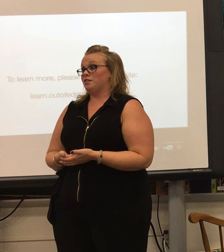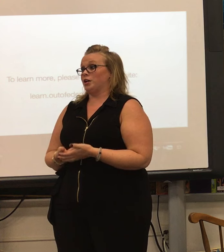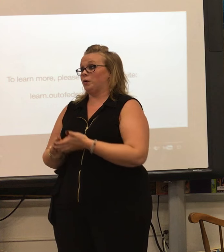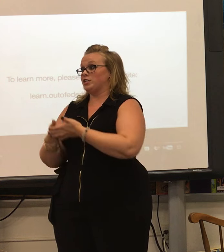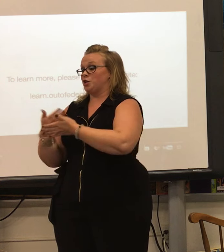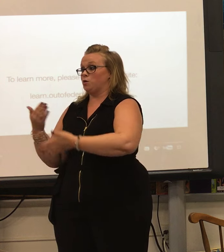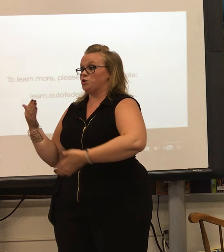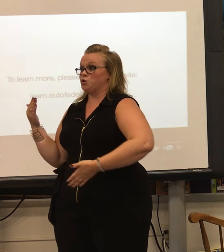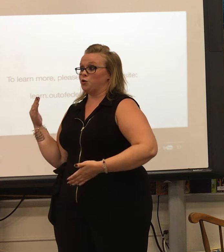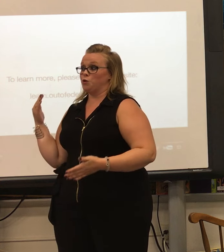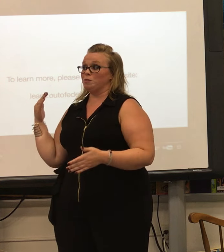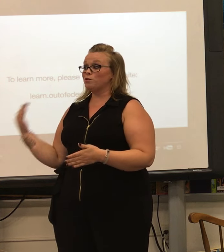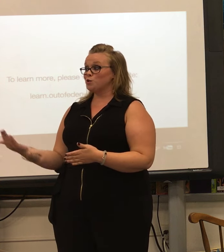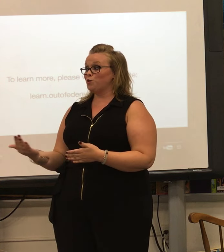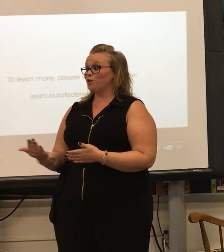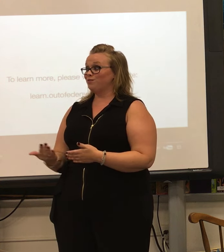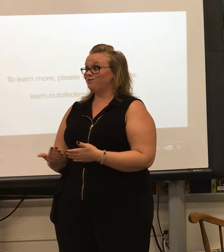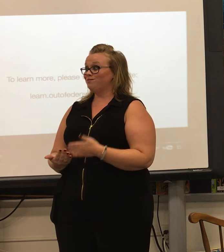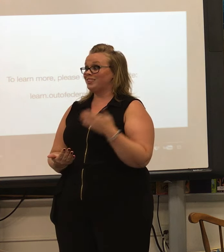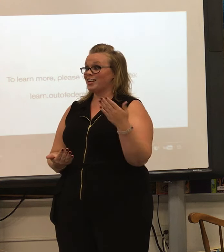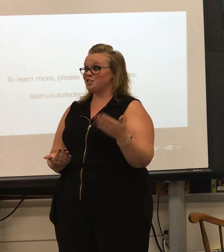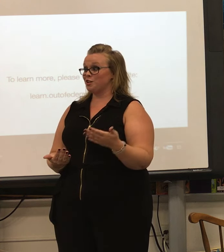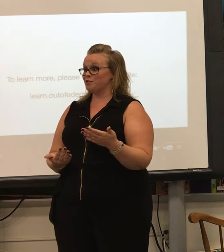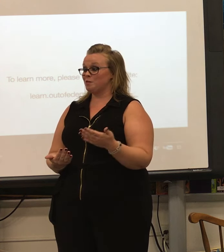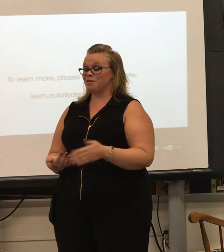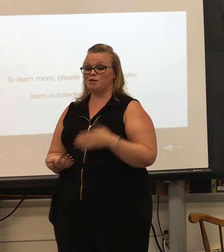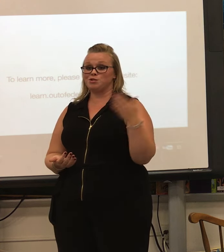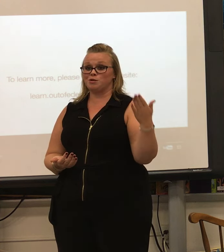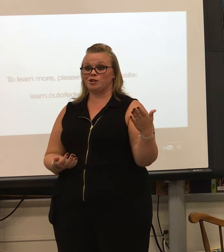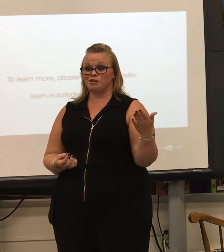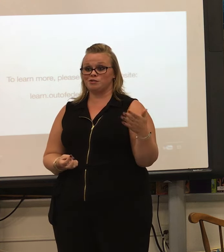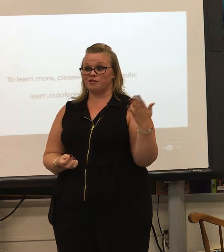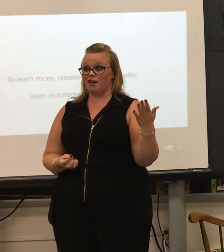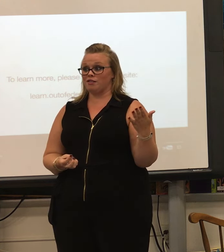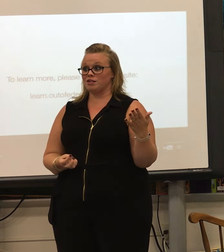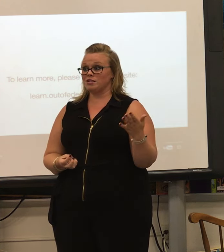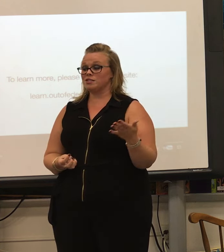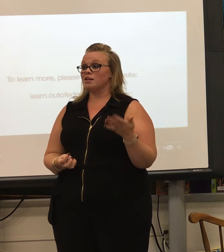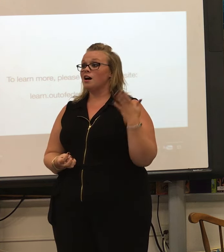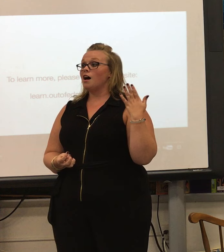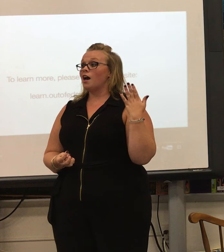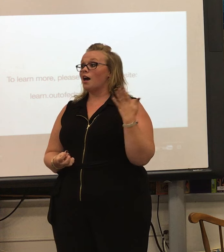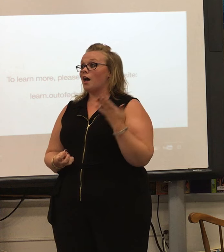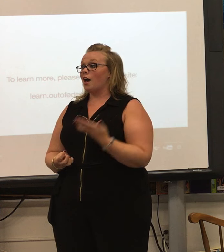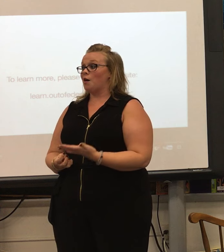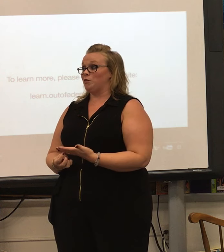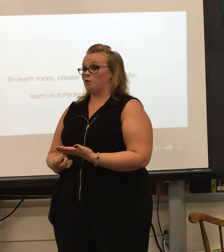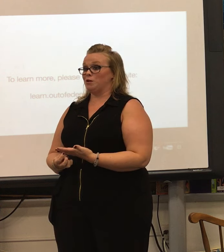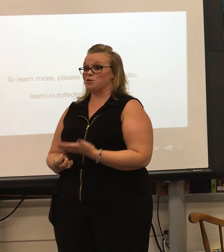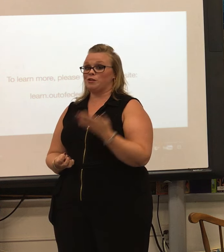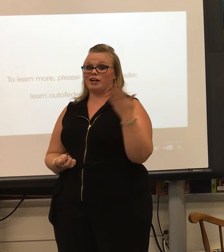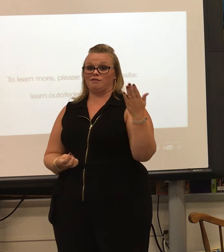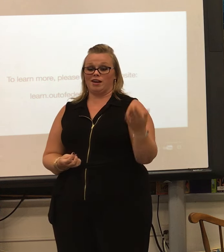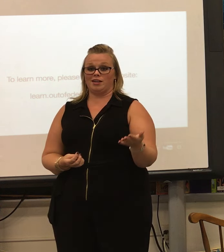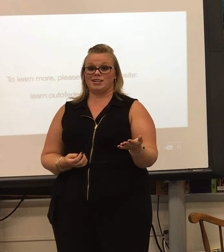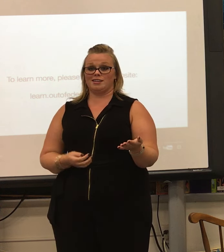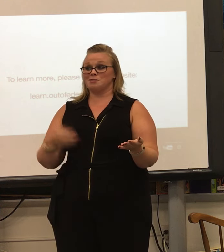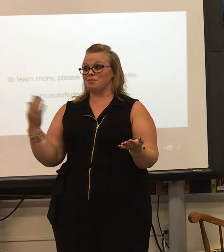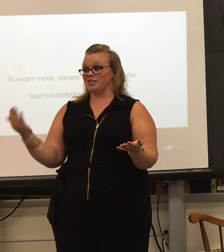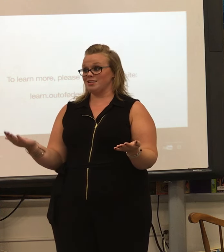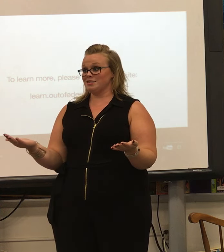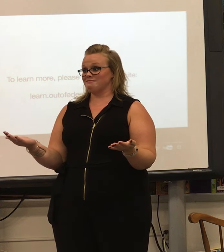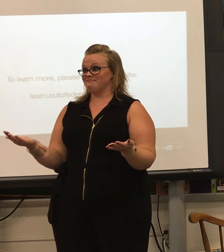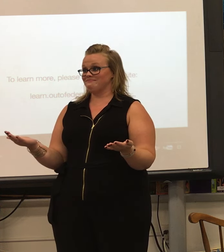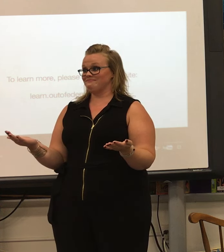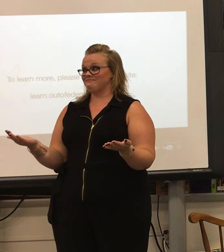their belt. They're going to go to middle school next year for some of them, 2 years for the others. And when they're in middle school, they're going to have A